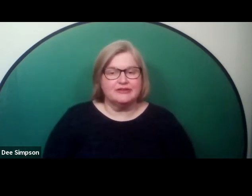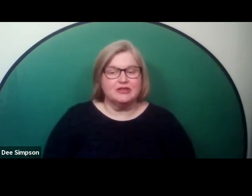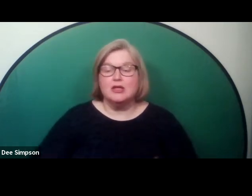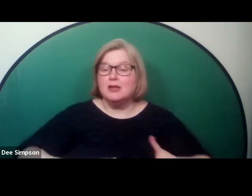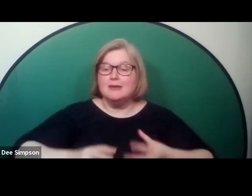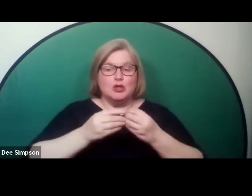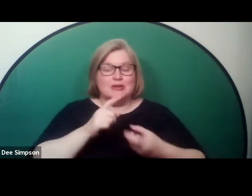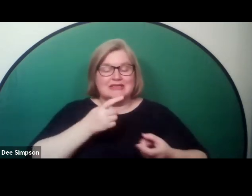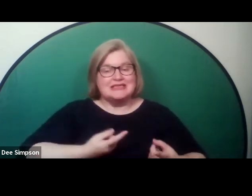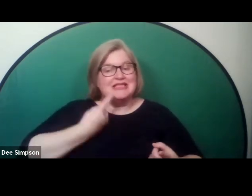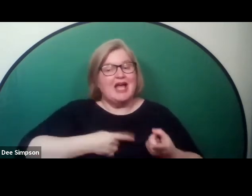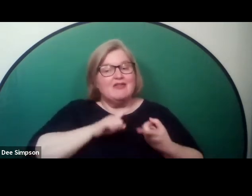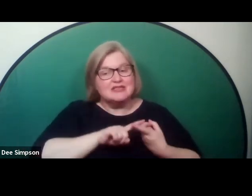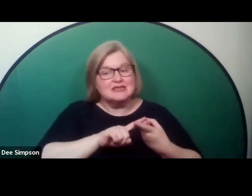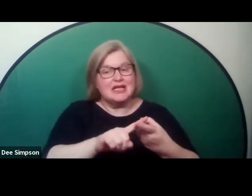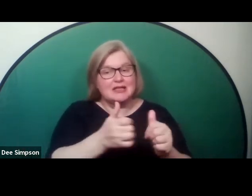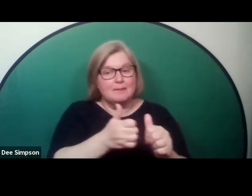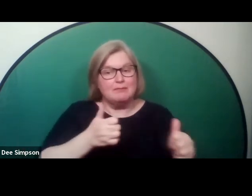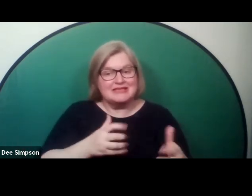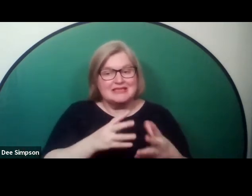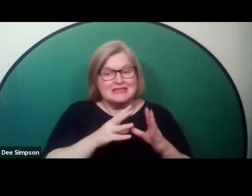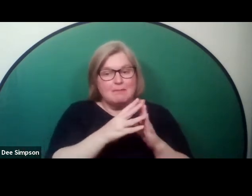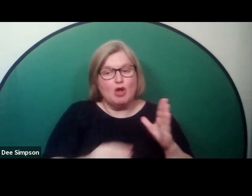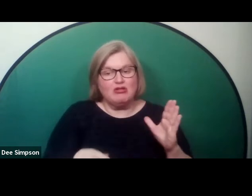Producing self-sustaining business models is very difficult.